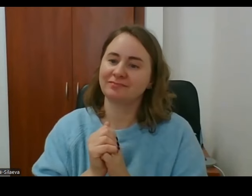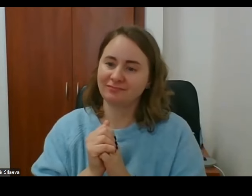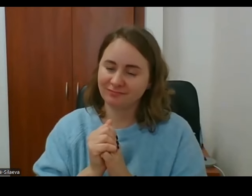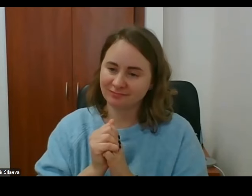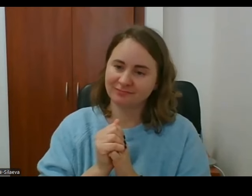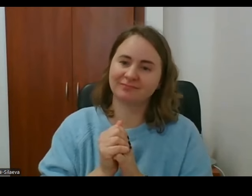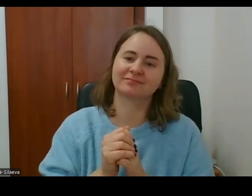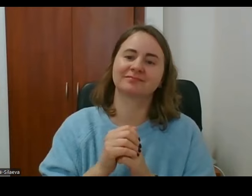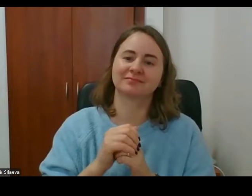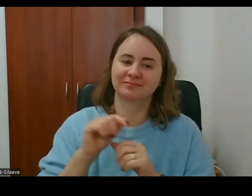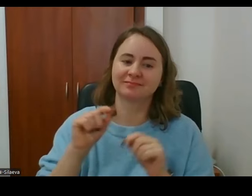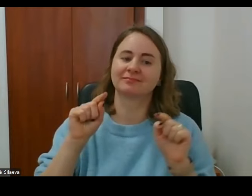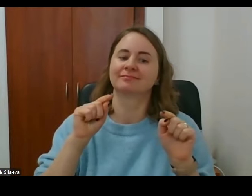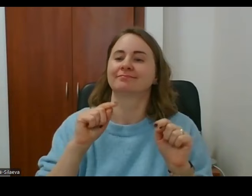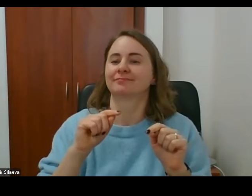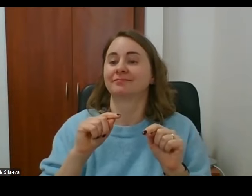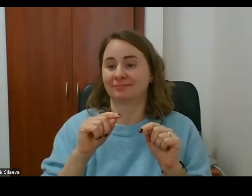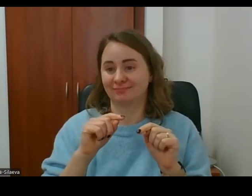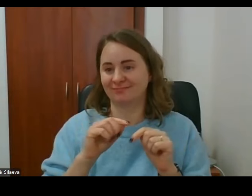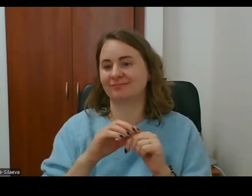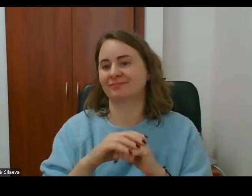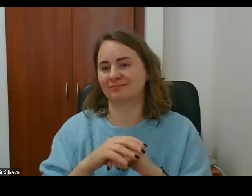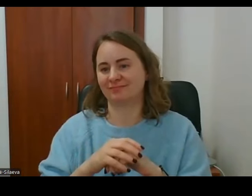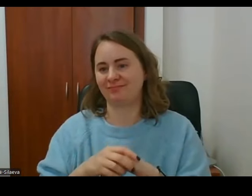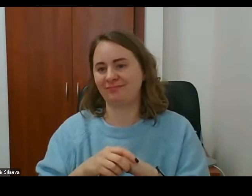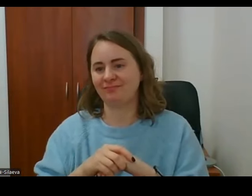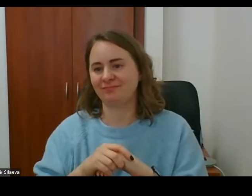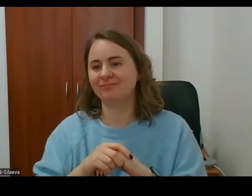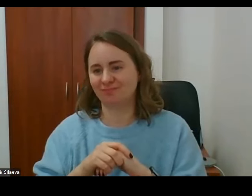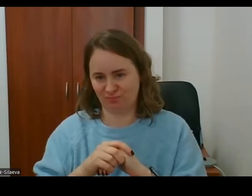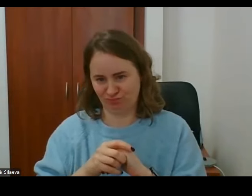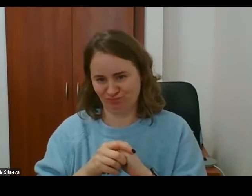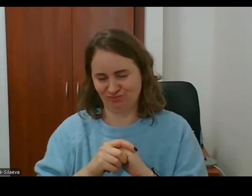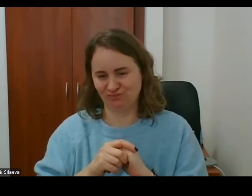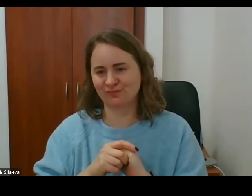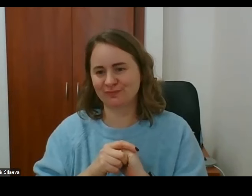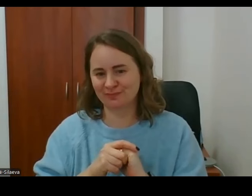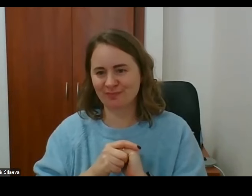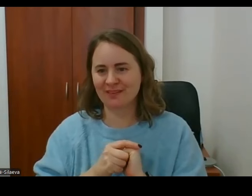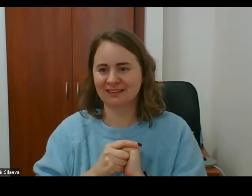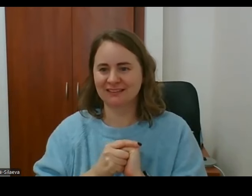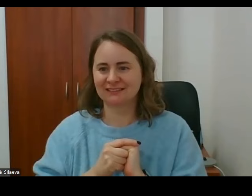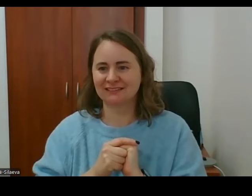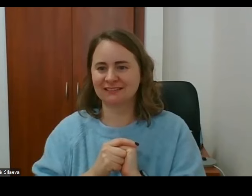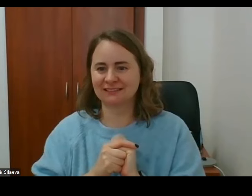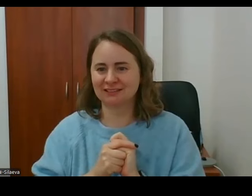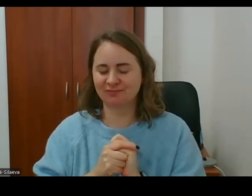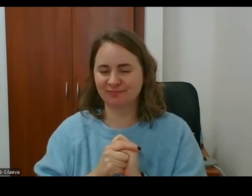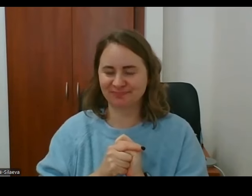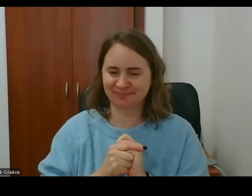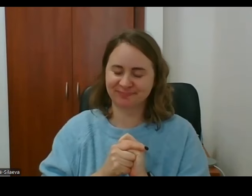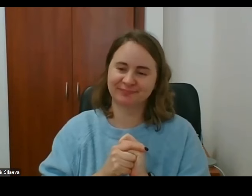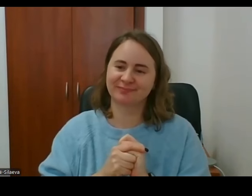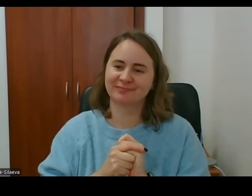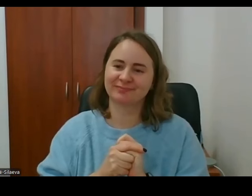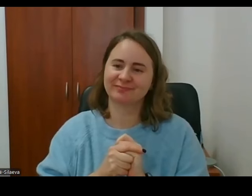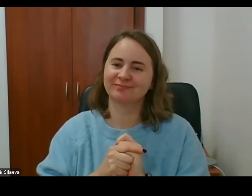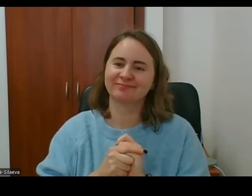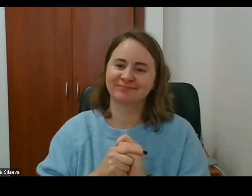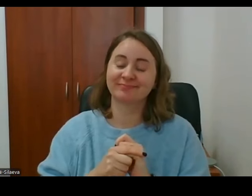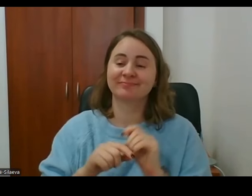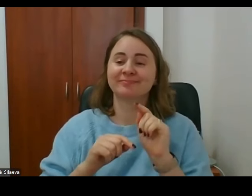the same levels as the hearing, as the spoken language, phonology, morphology, syntax, and